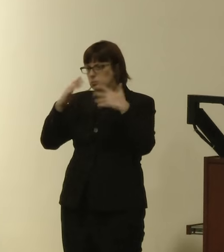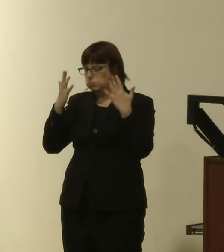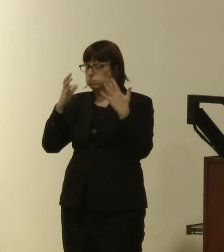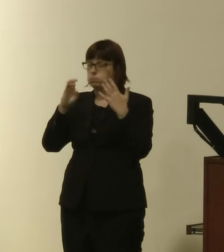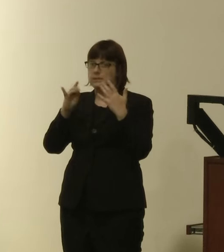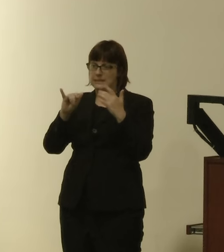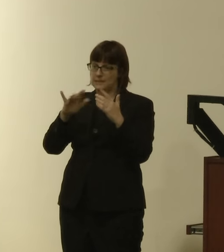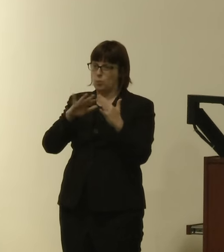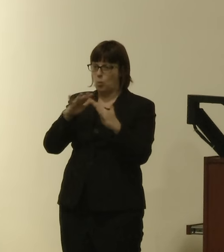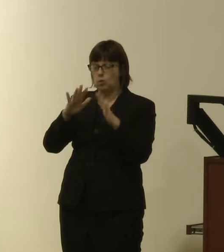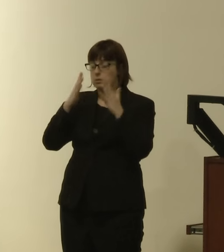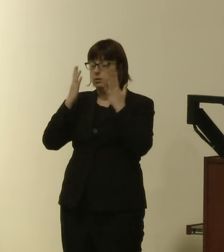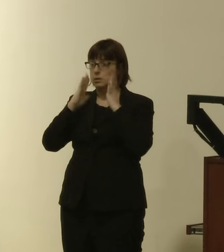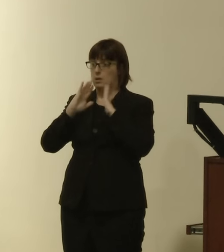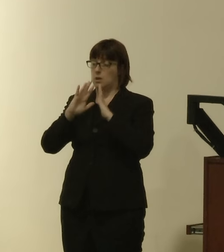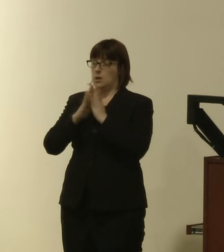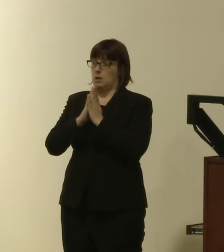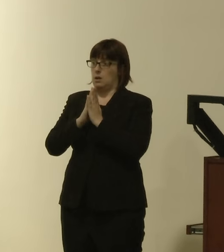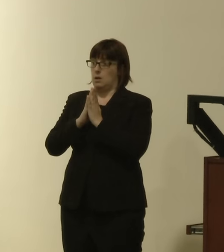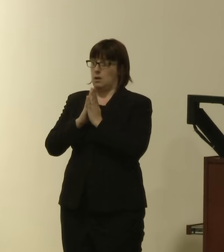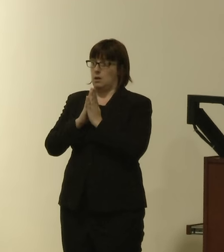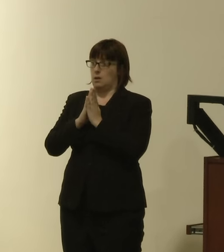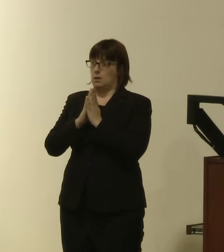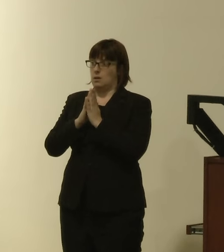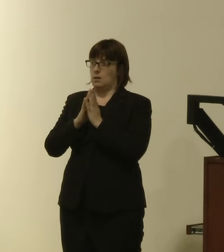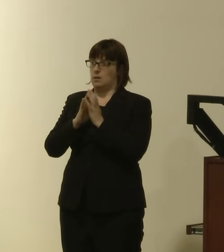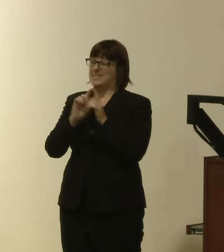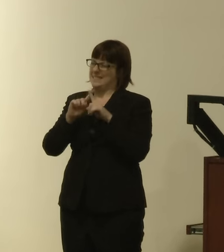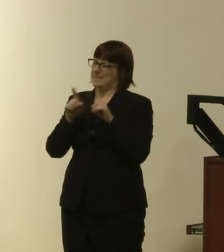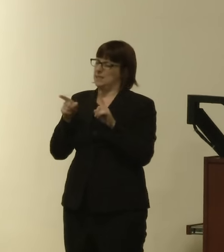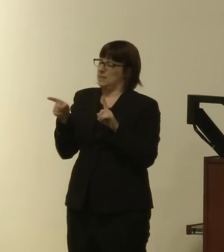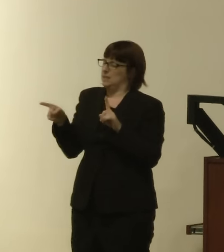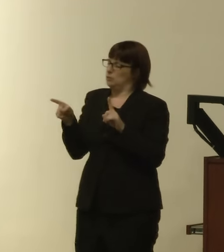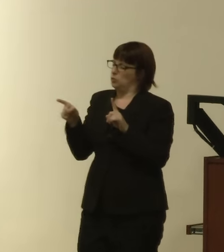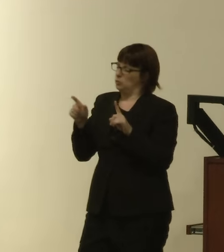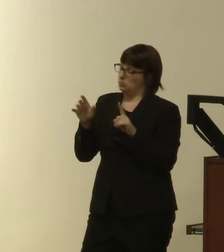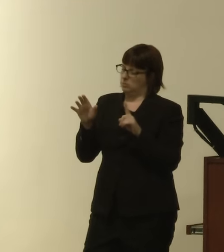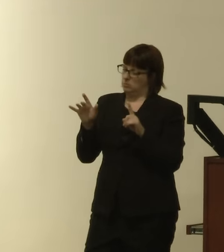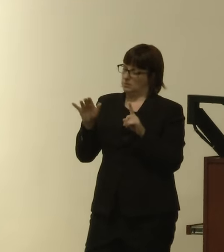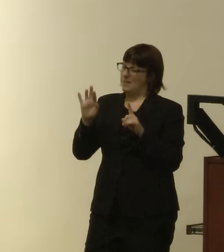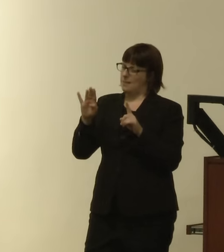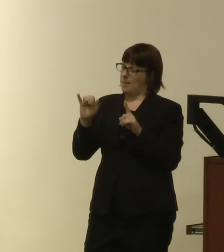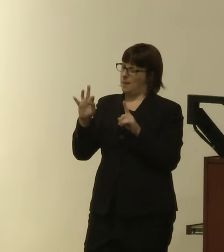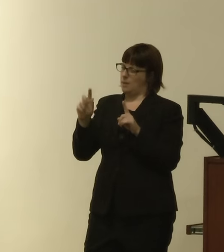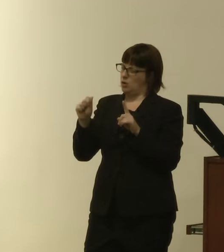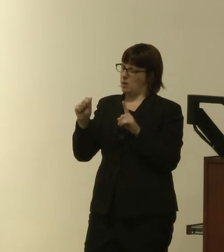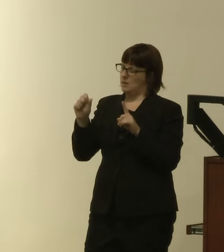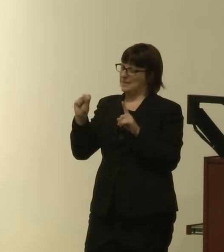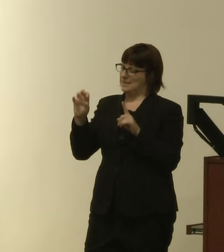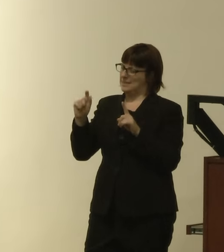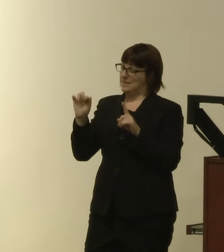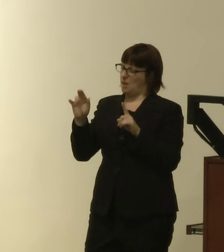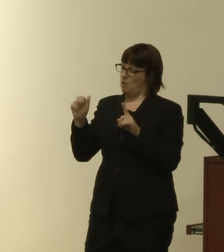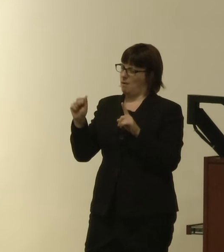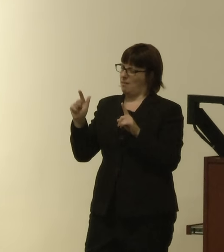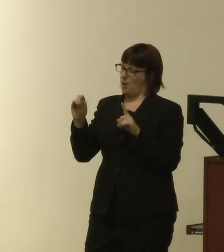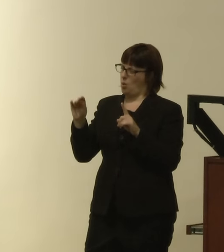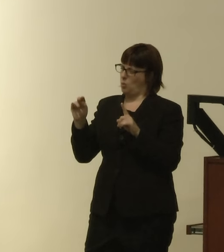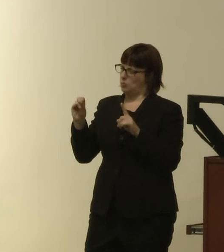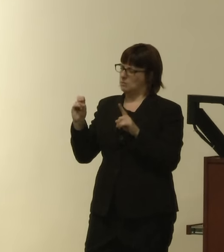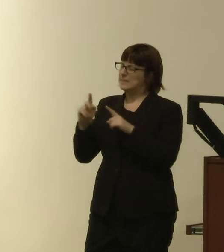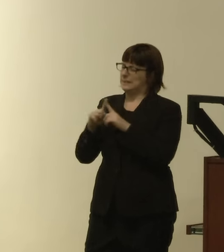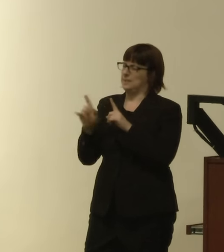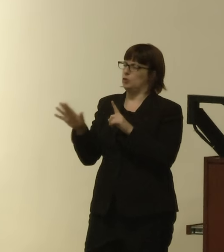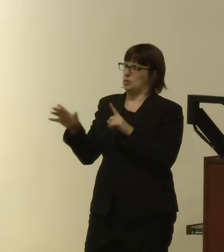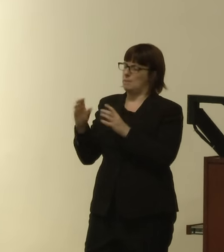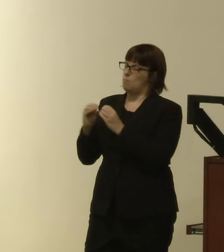war. That's not really what happened in Liberia and Sierra Leone. I think you'll agree with very different and